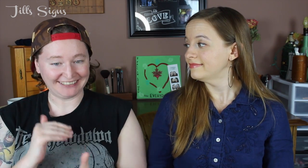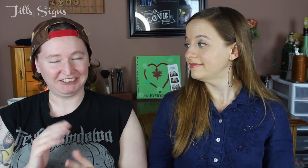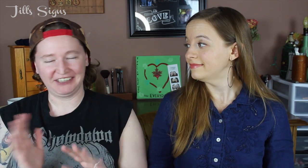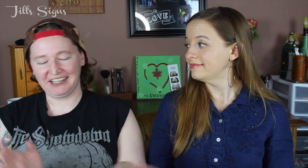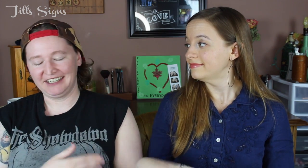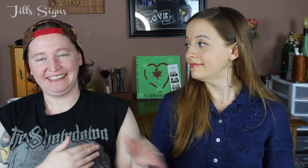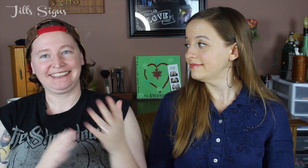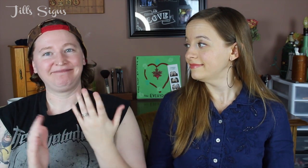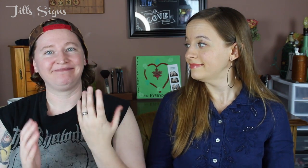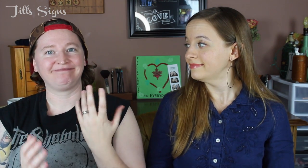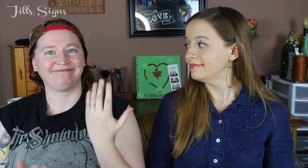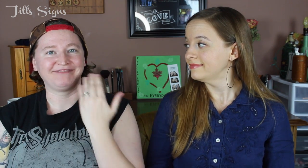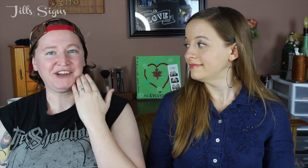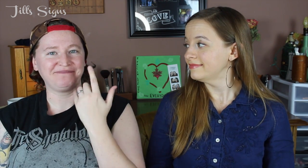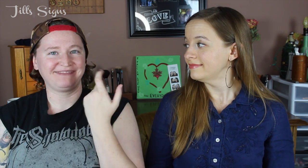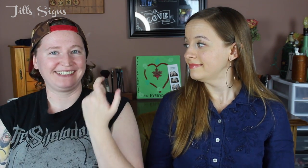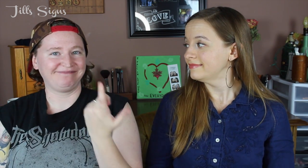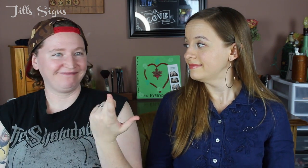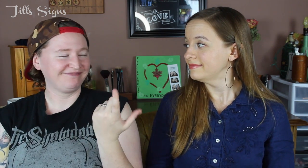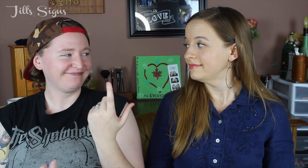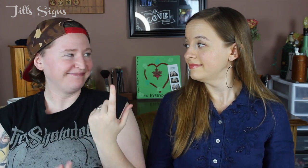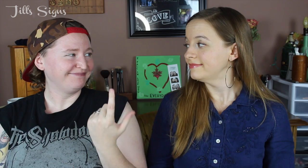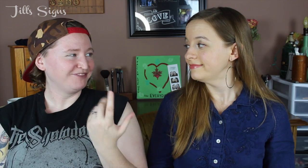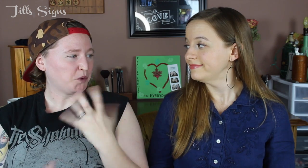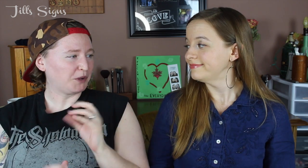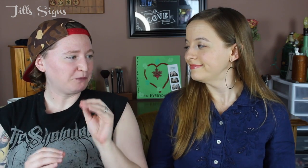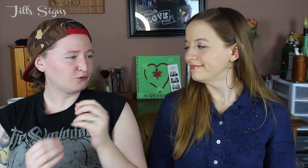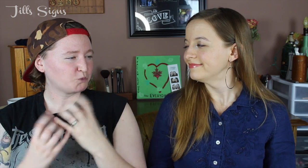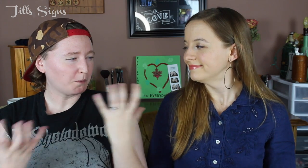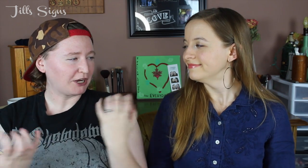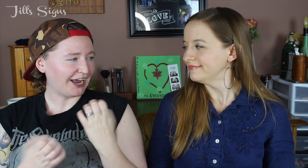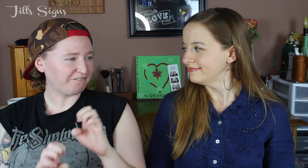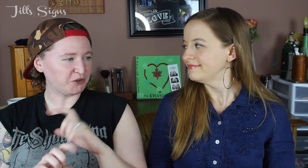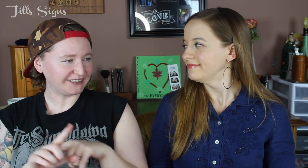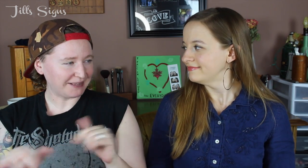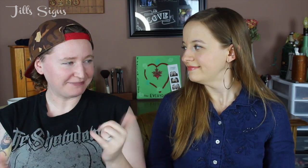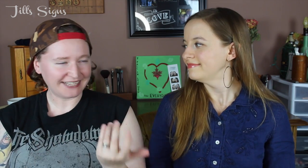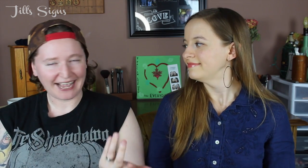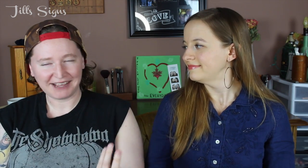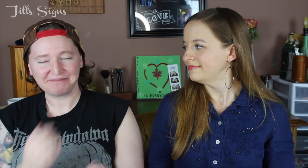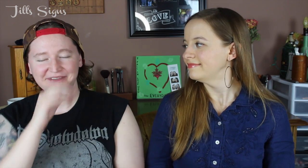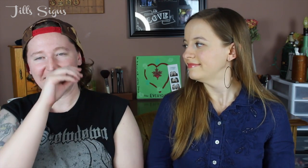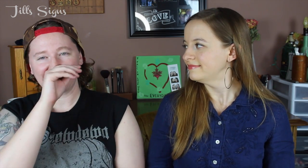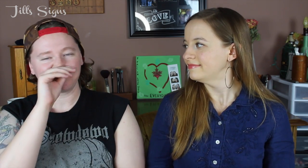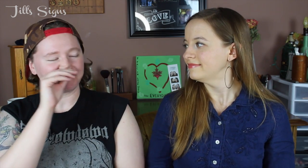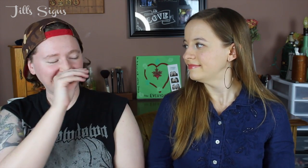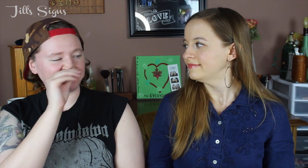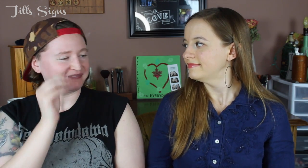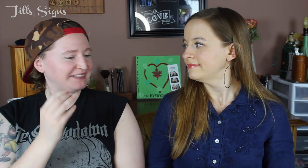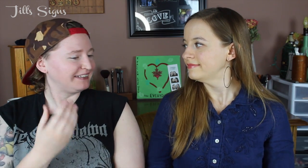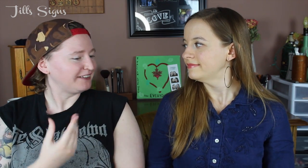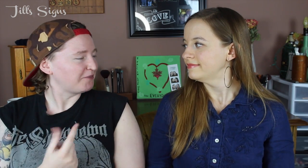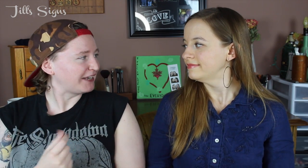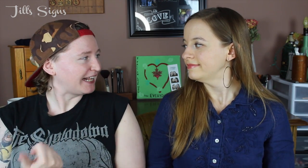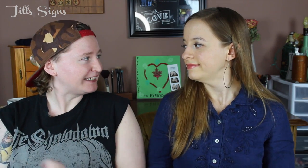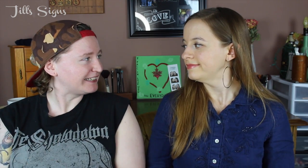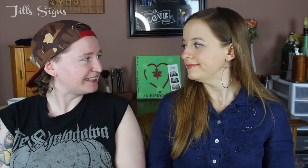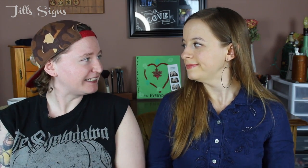on eating, get it over with, and be done, It's like you don't want to put so much effort at the same time.